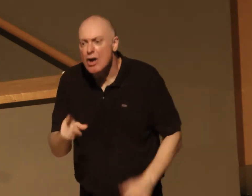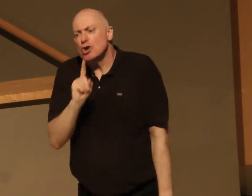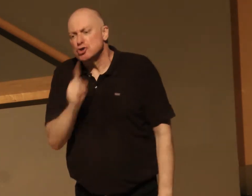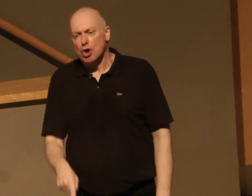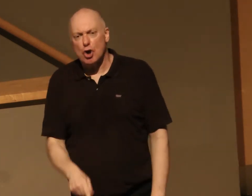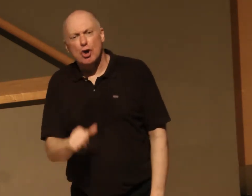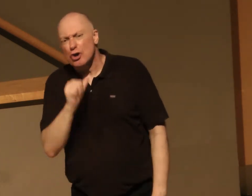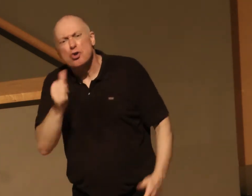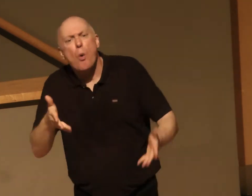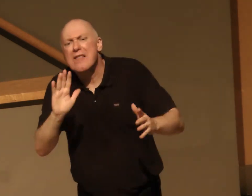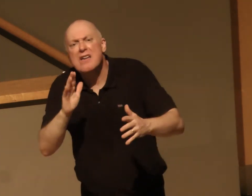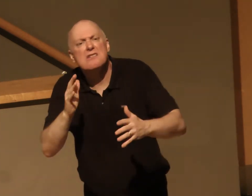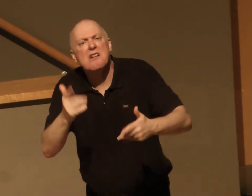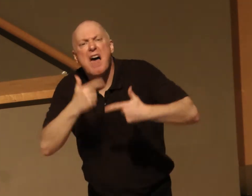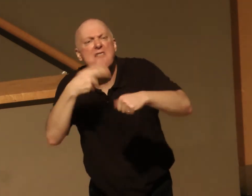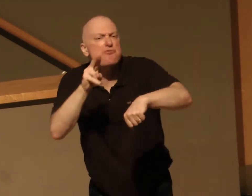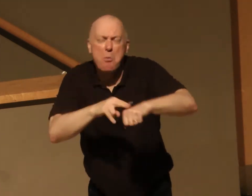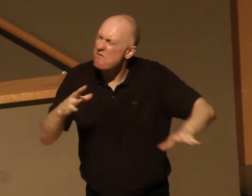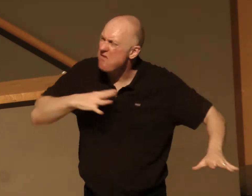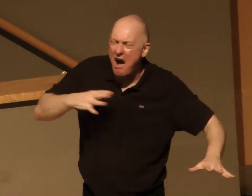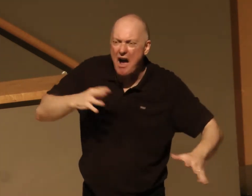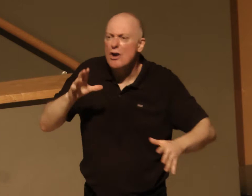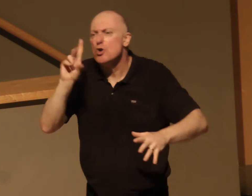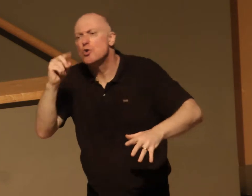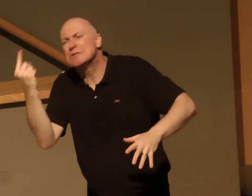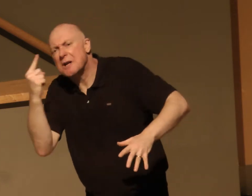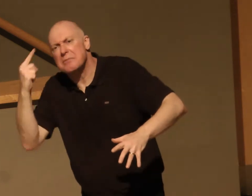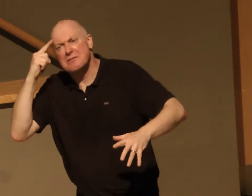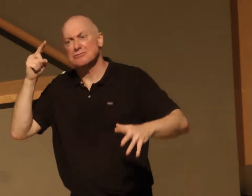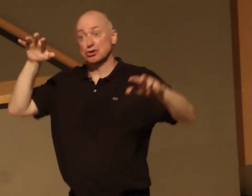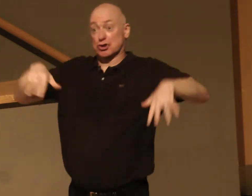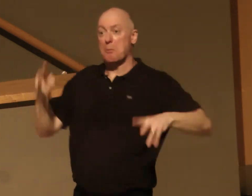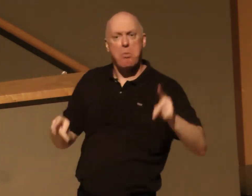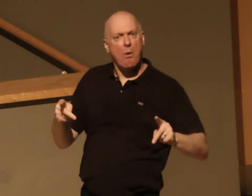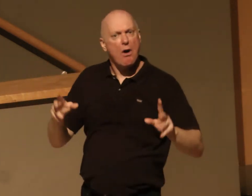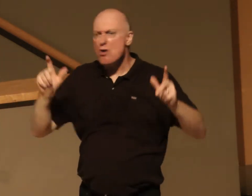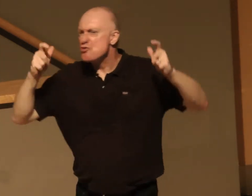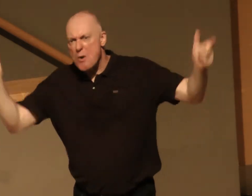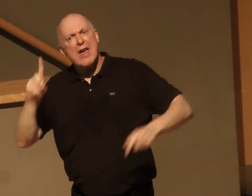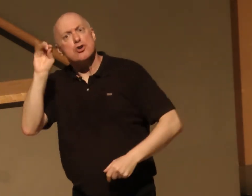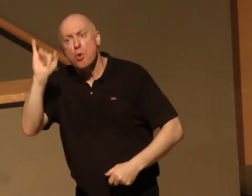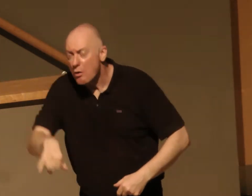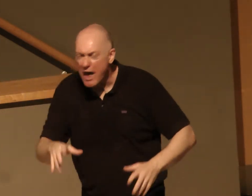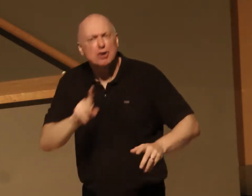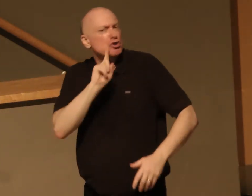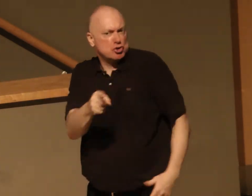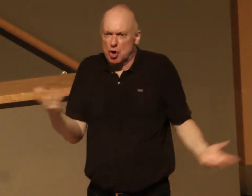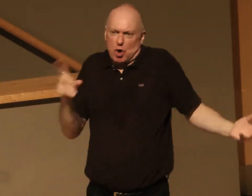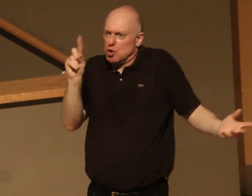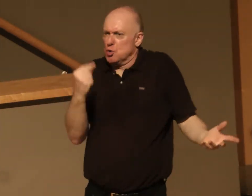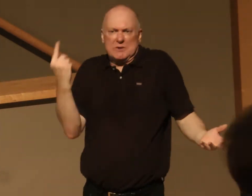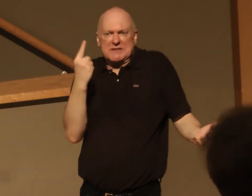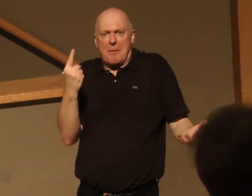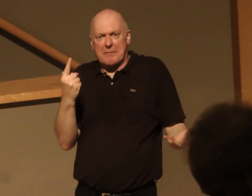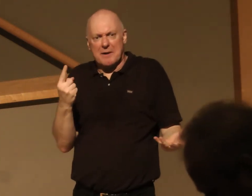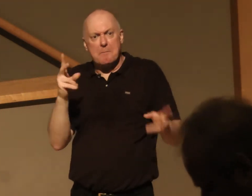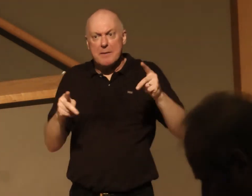your life run in the ordinary. Sure, do something that nobody else has done. That's great. Do that. Sure, do something that will dazzle the world.